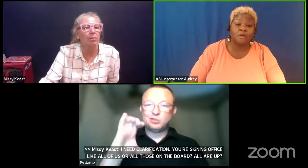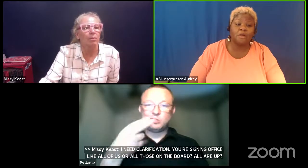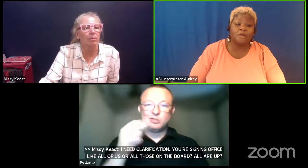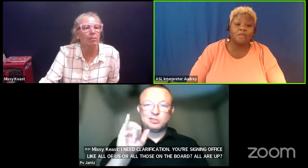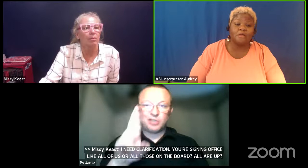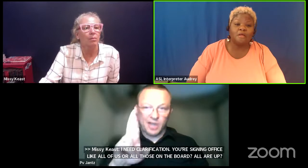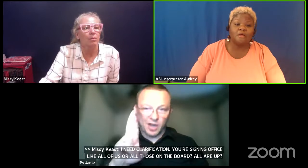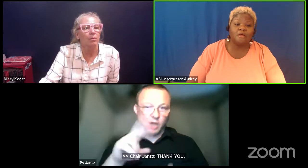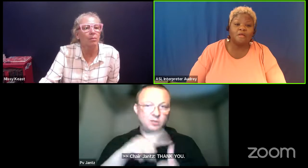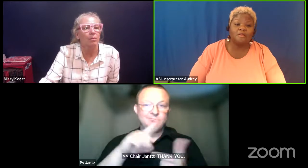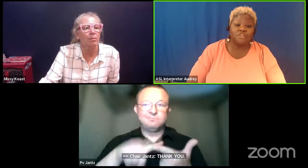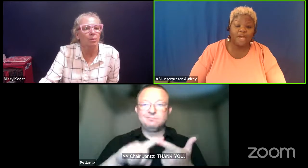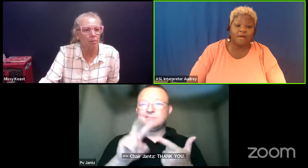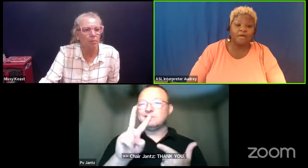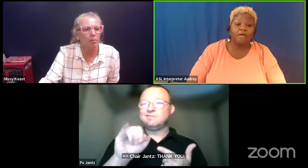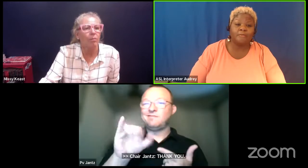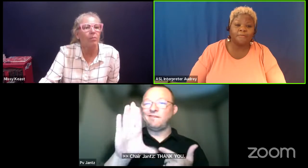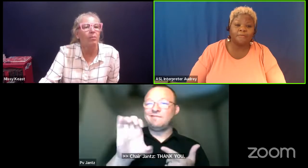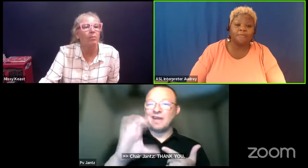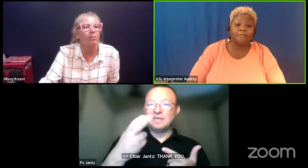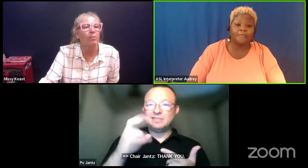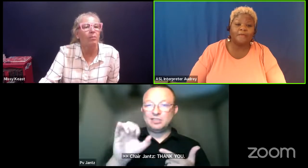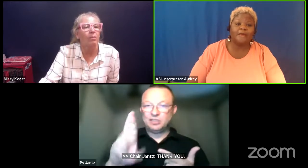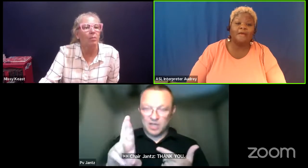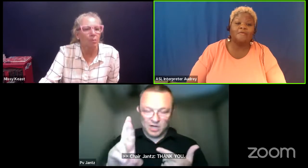board. The chair,